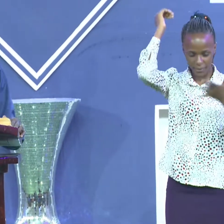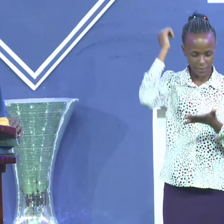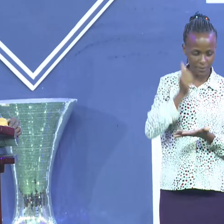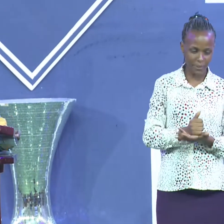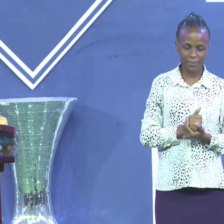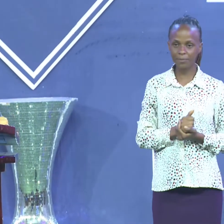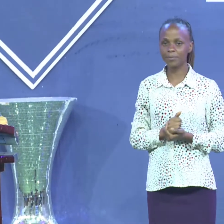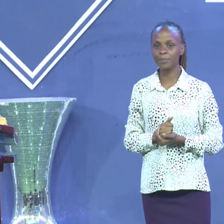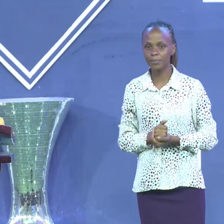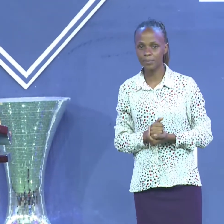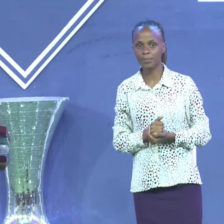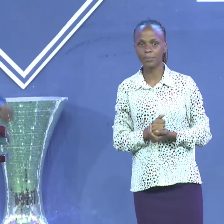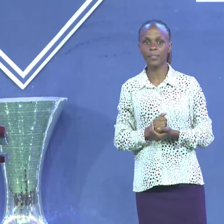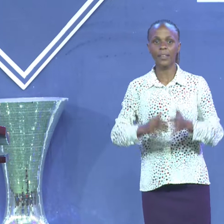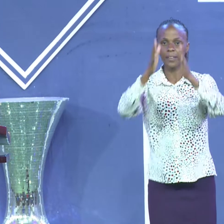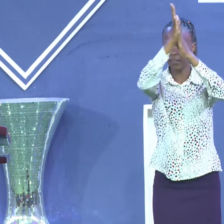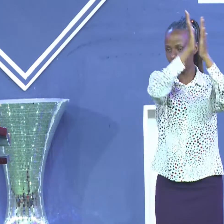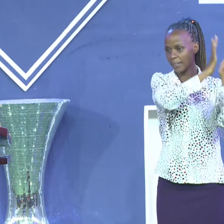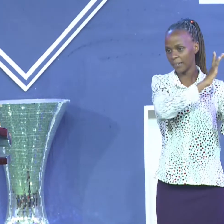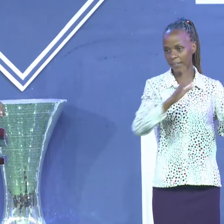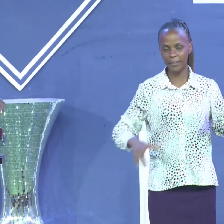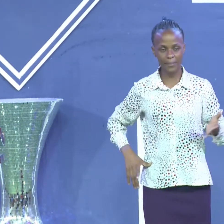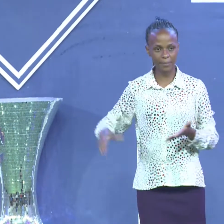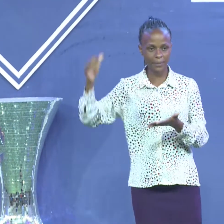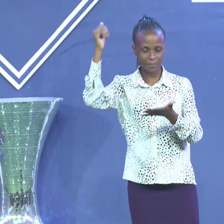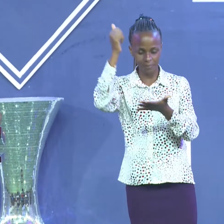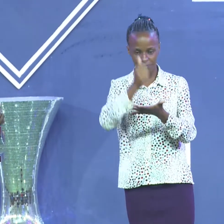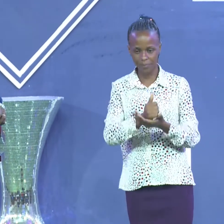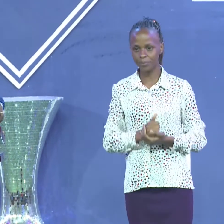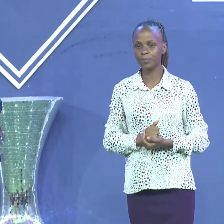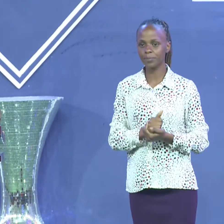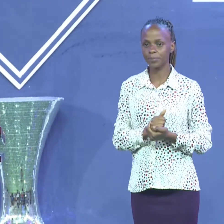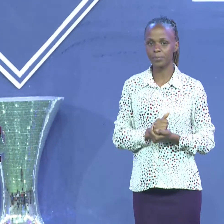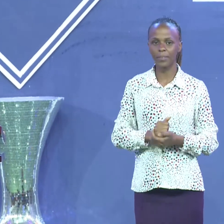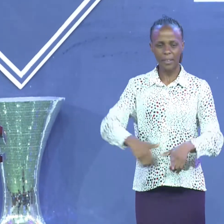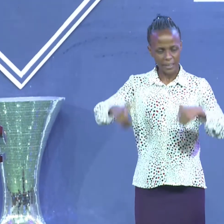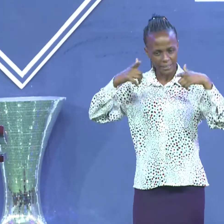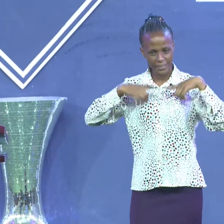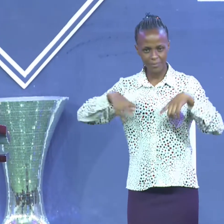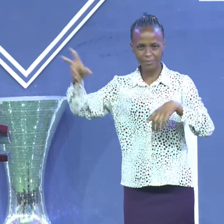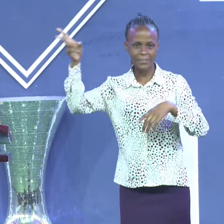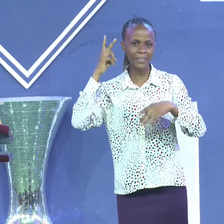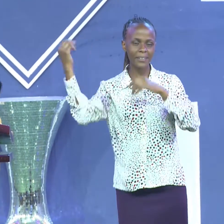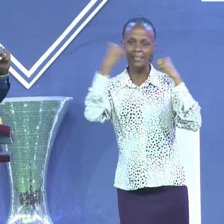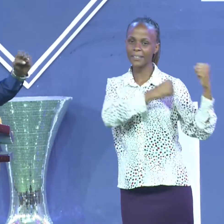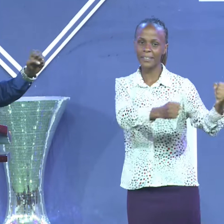Hallelujah. Amen. Mukama yebaziwe. Praise the Lord. Kampulira kwa mine